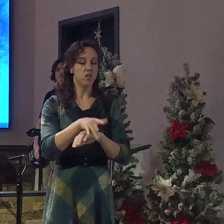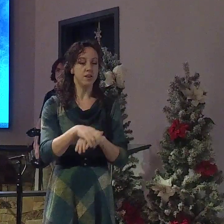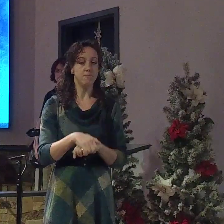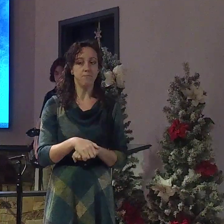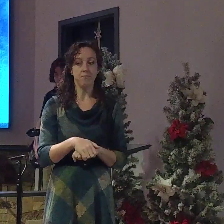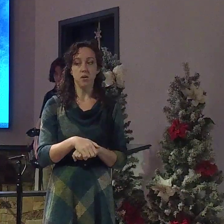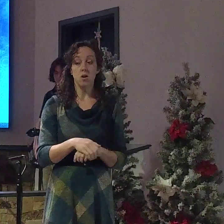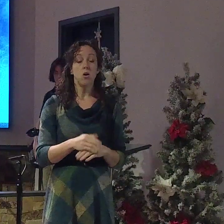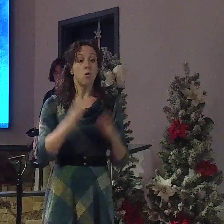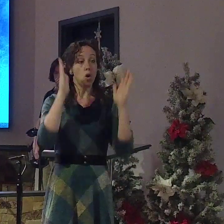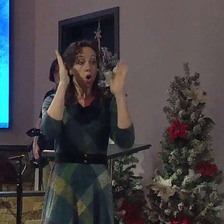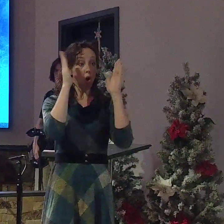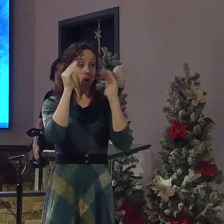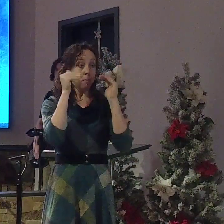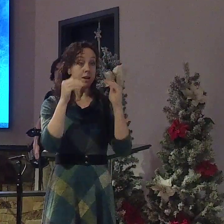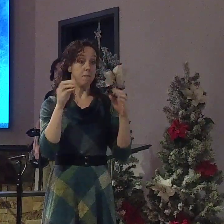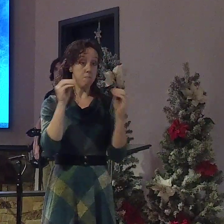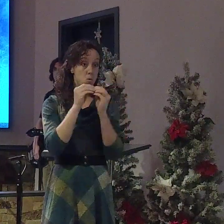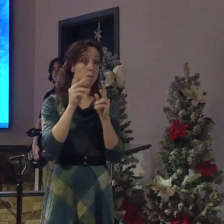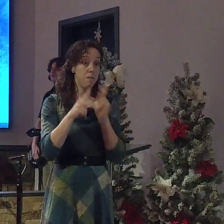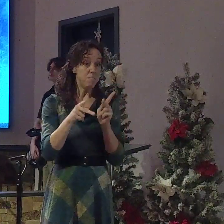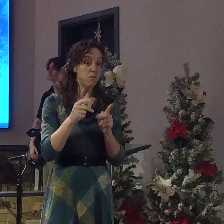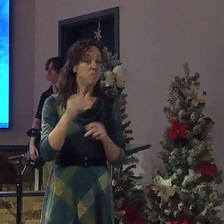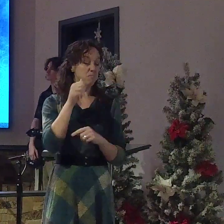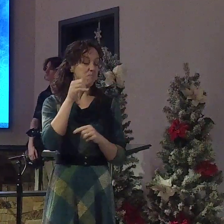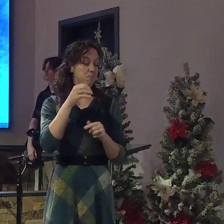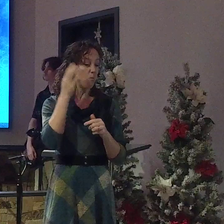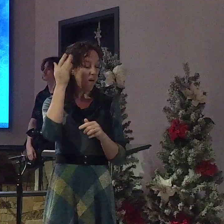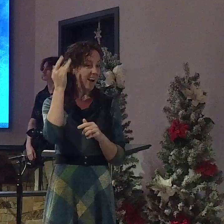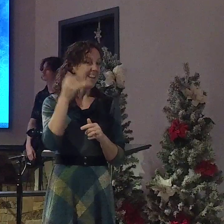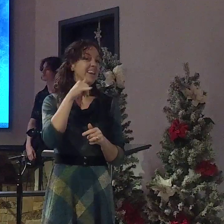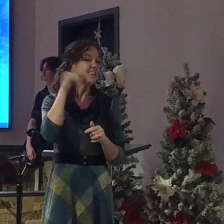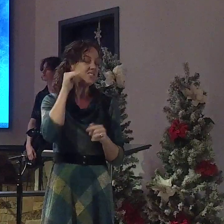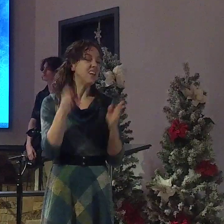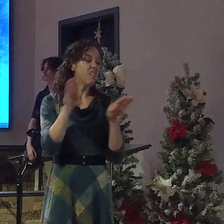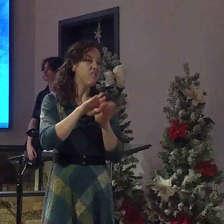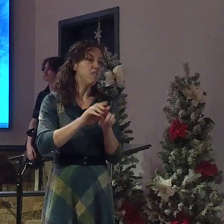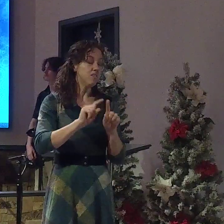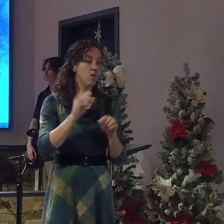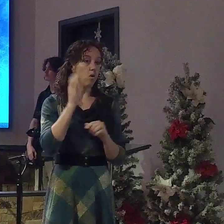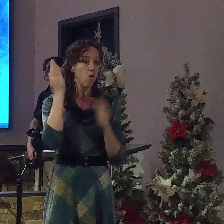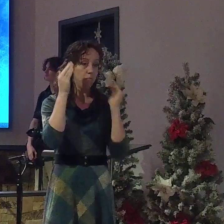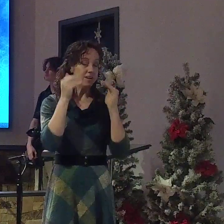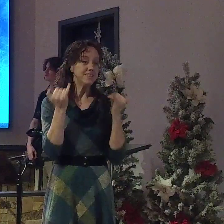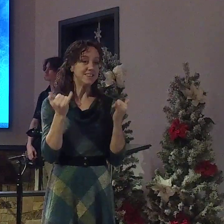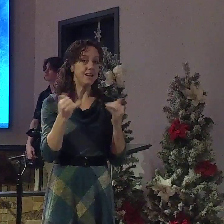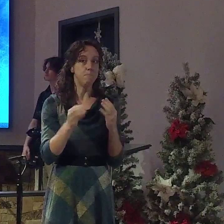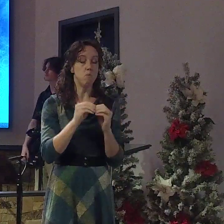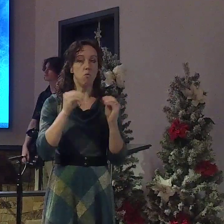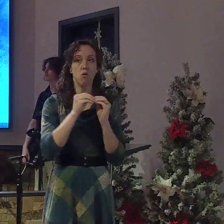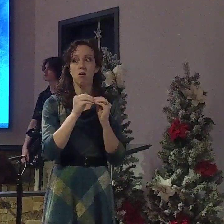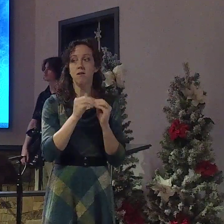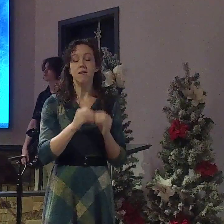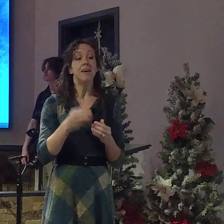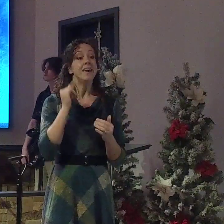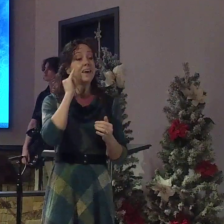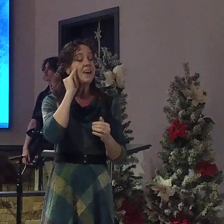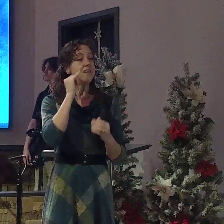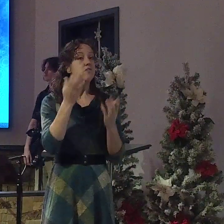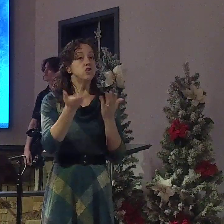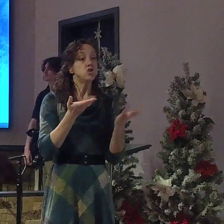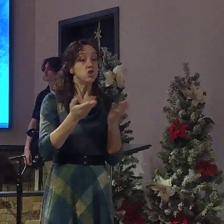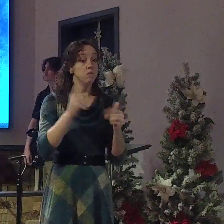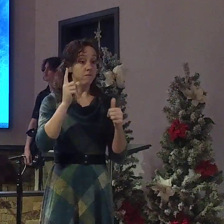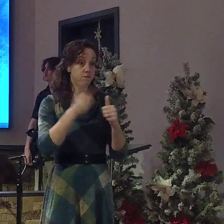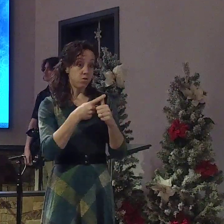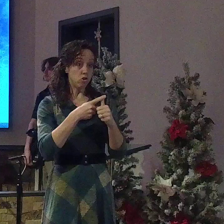So for all of you who have served so far, either on the nights of putting the city together, decorating, baking cookies, cleaning, just